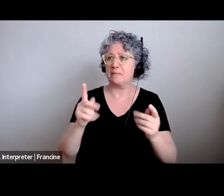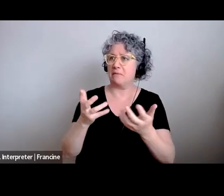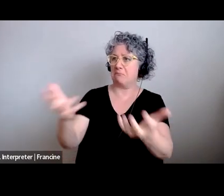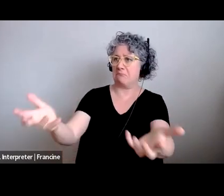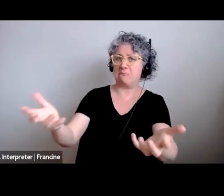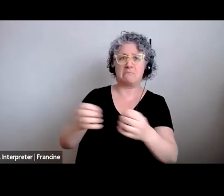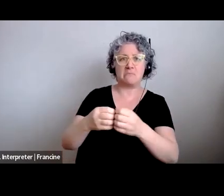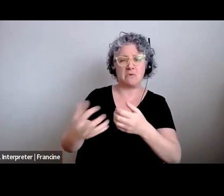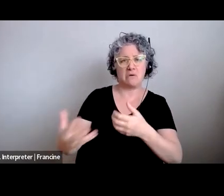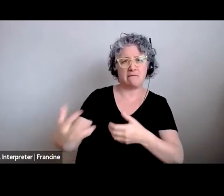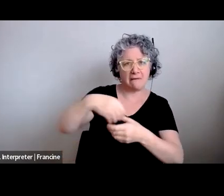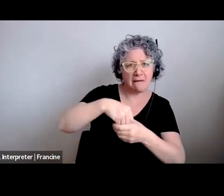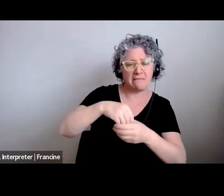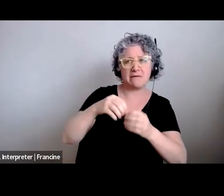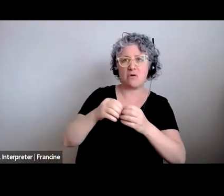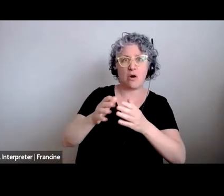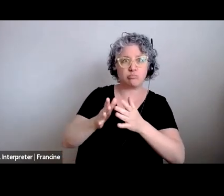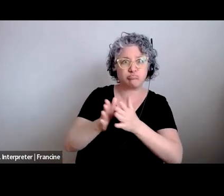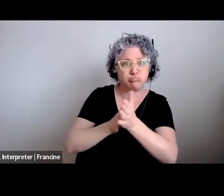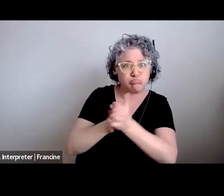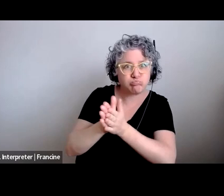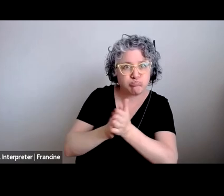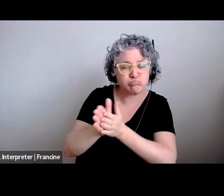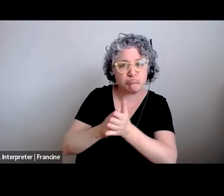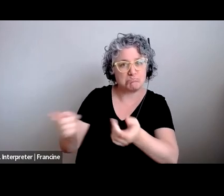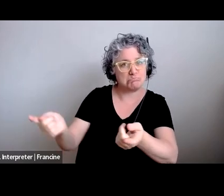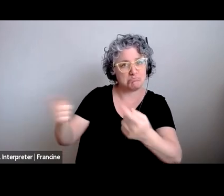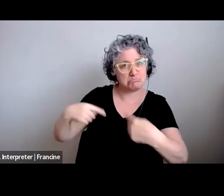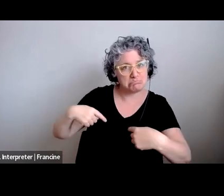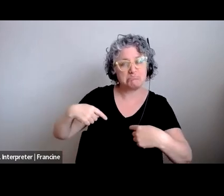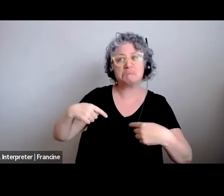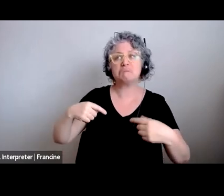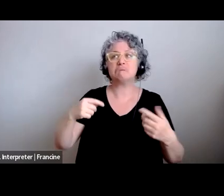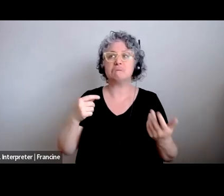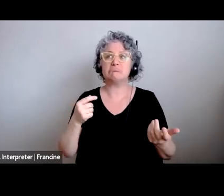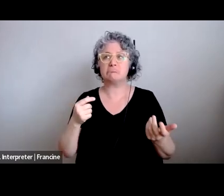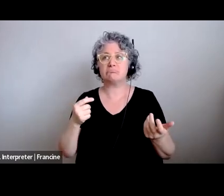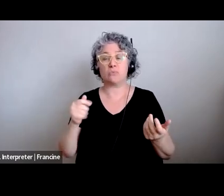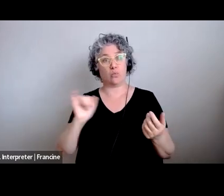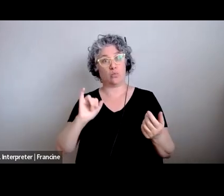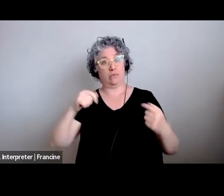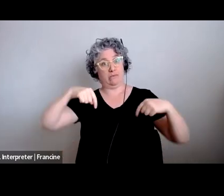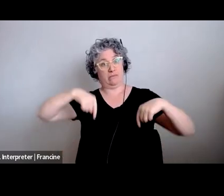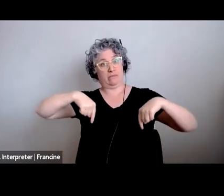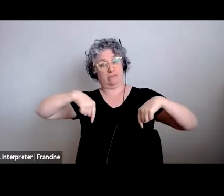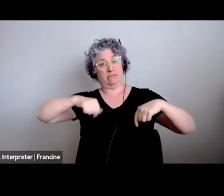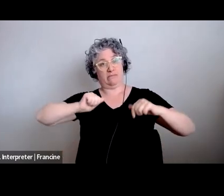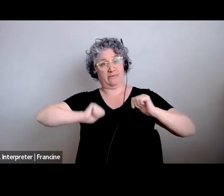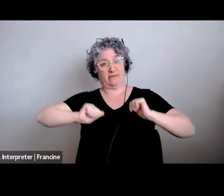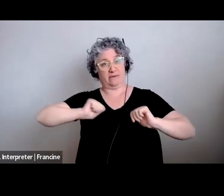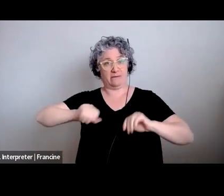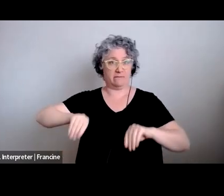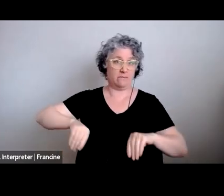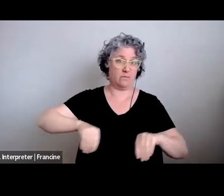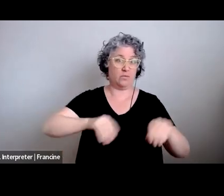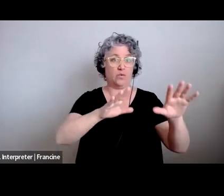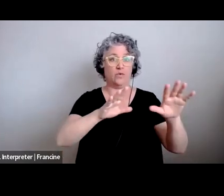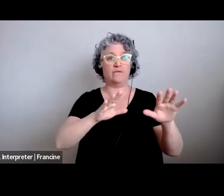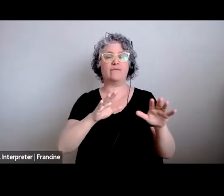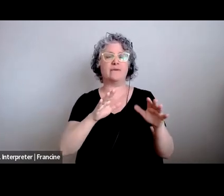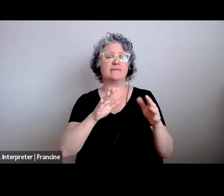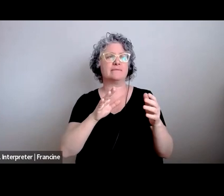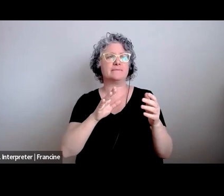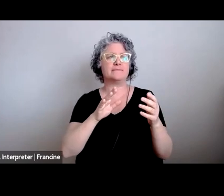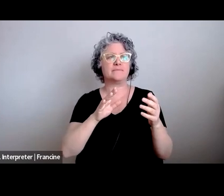engaged and more enthusiastic. We also moved to a very controlled